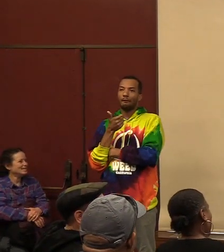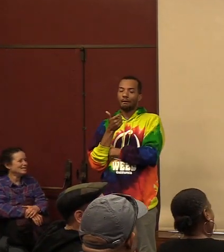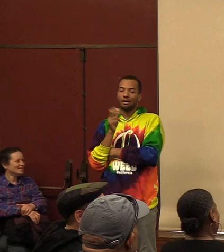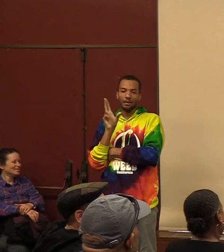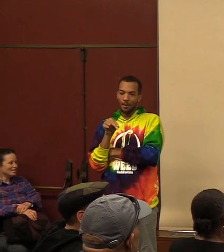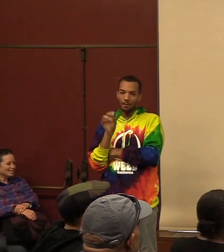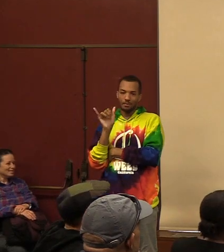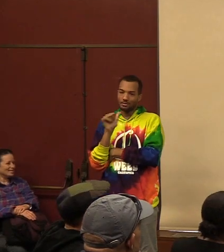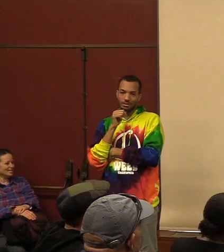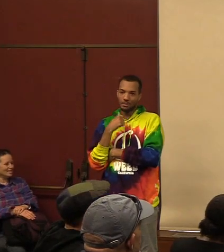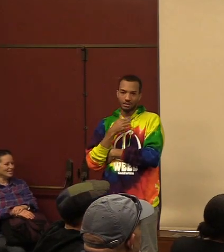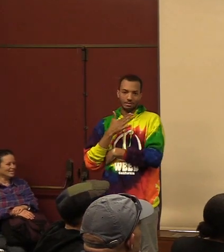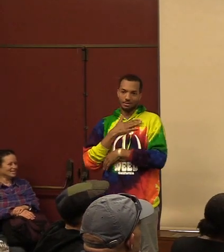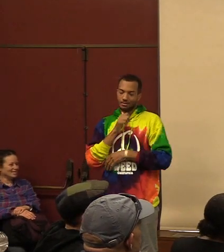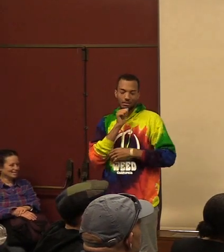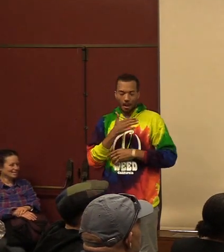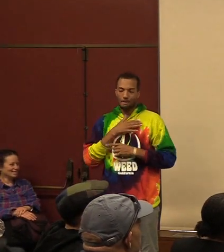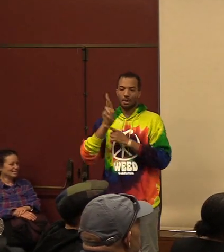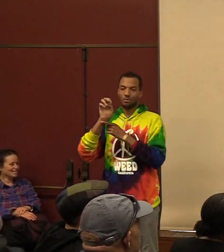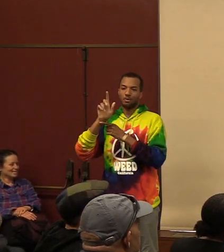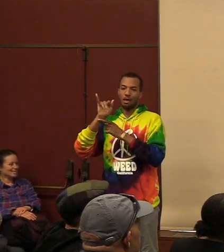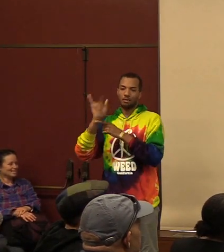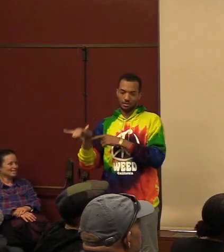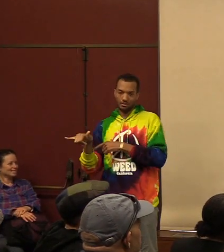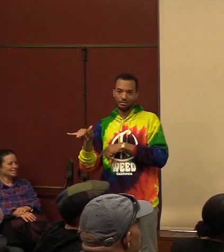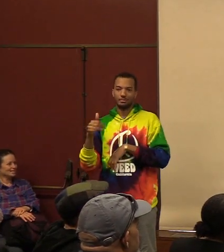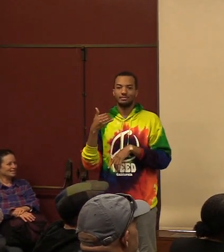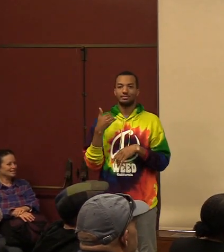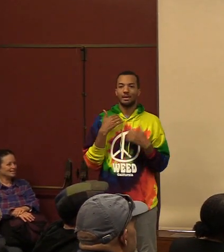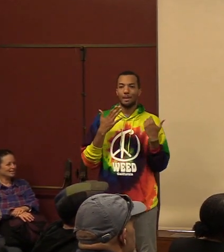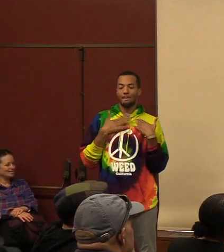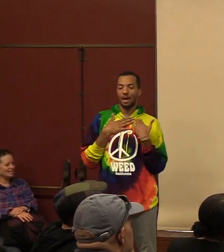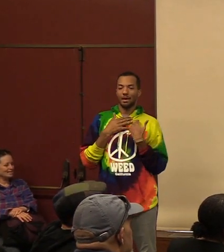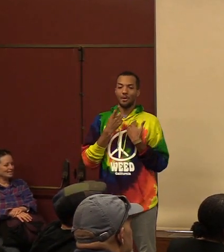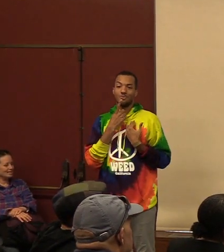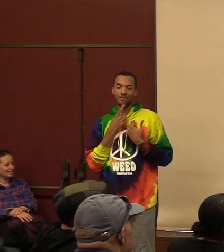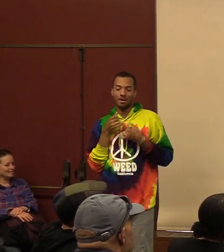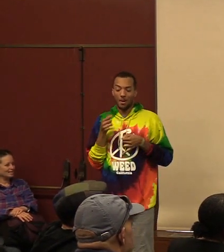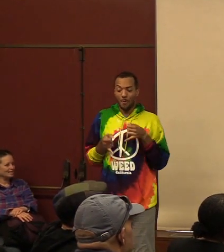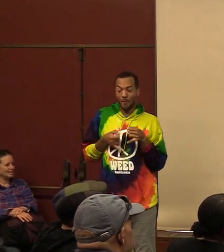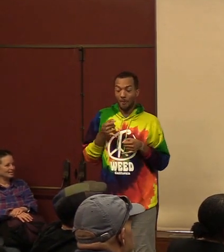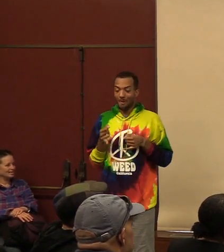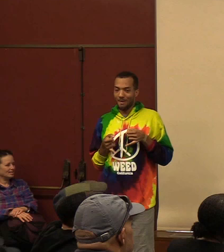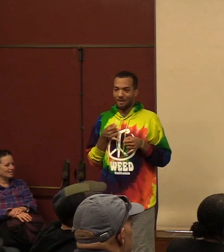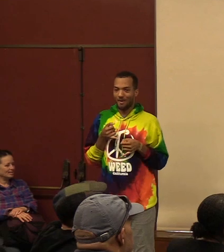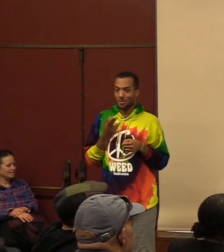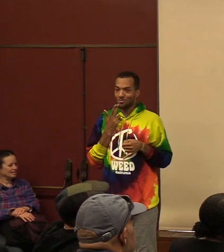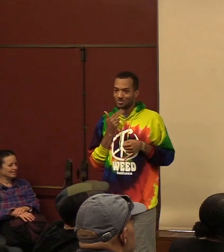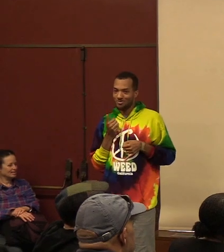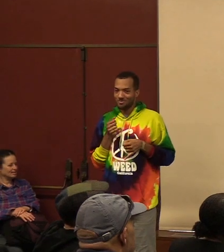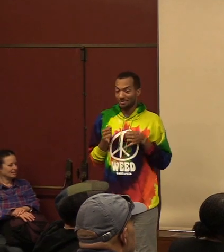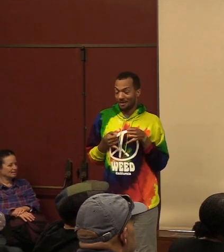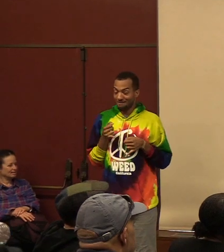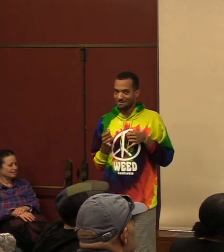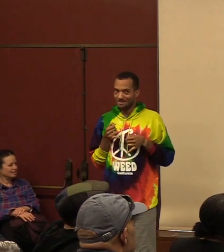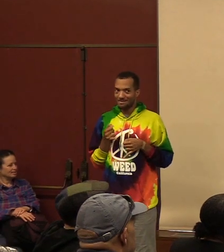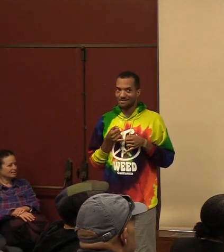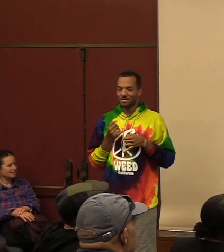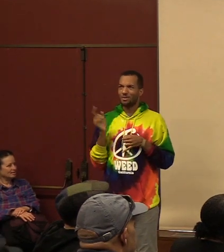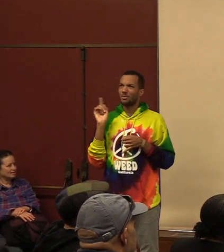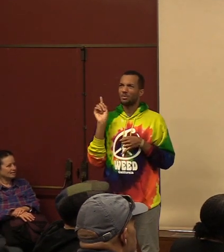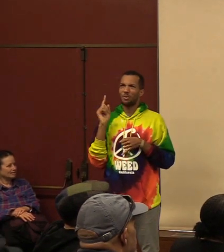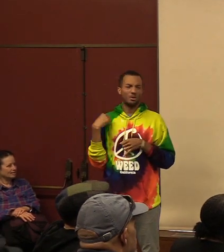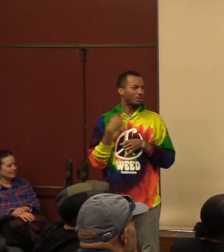It wasn't gonna be my reality. I got me some cute little red high heel shoes. I bought these in, where were we? In